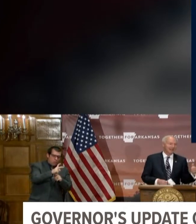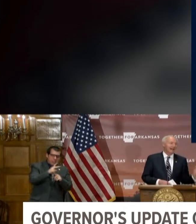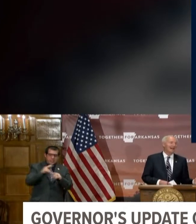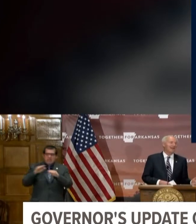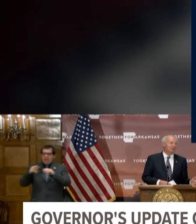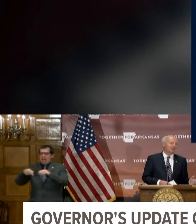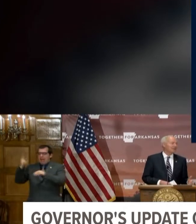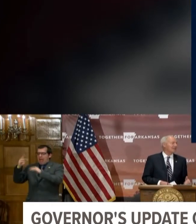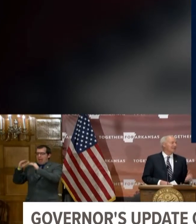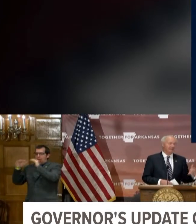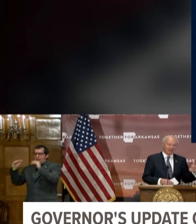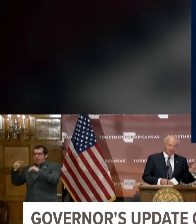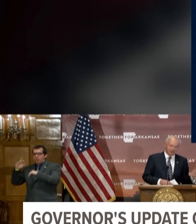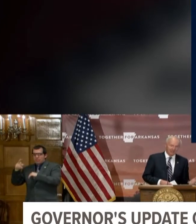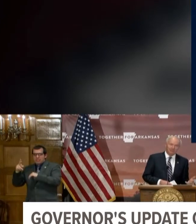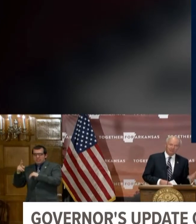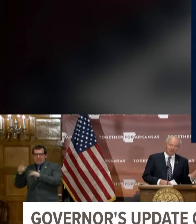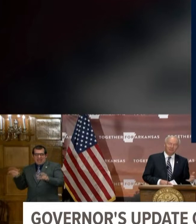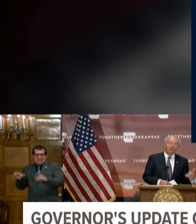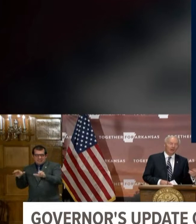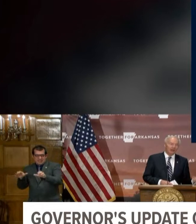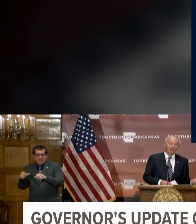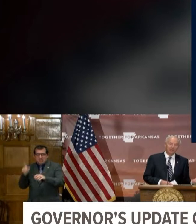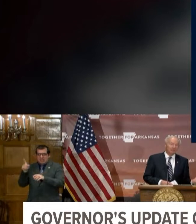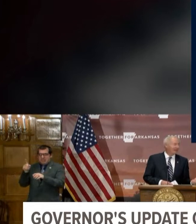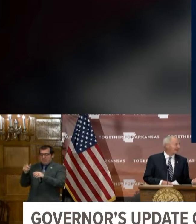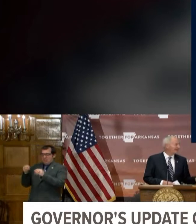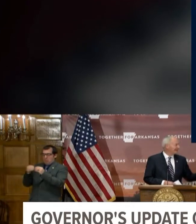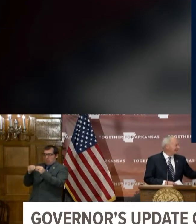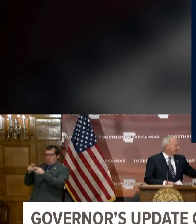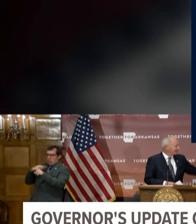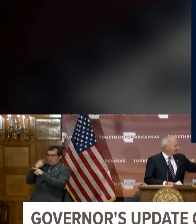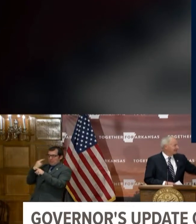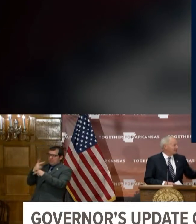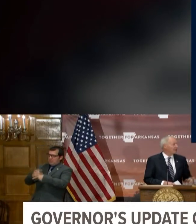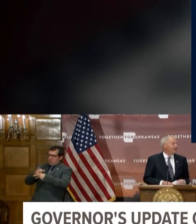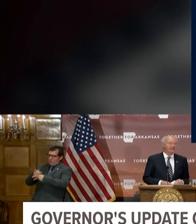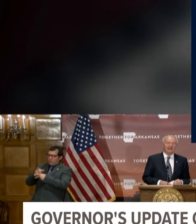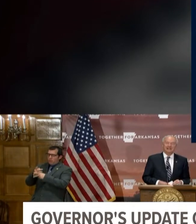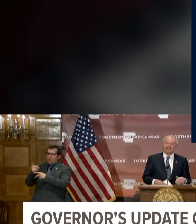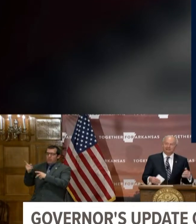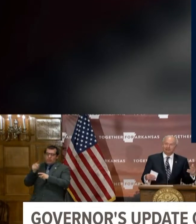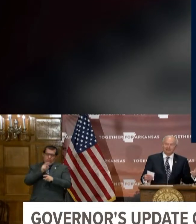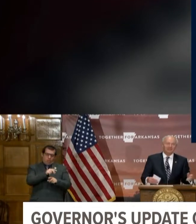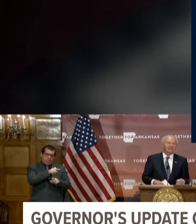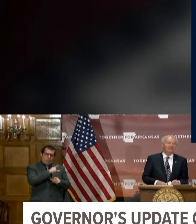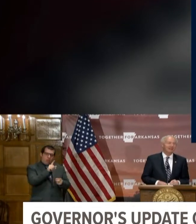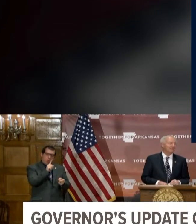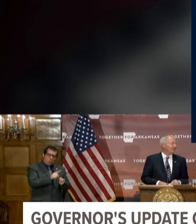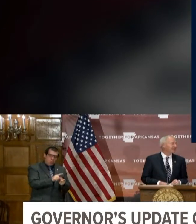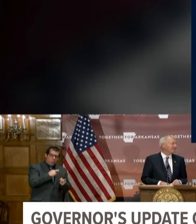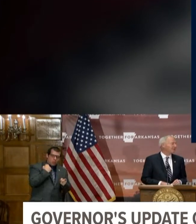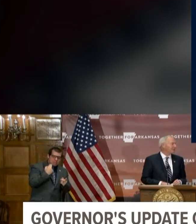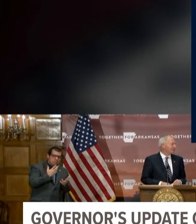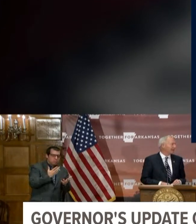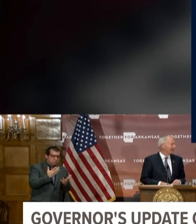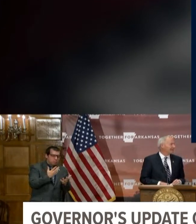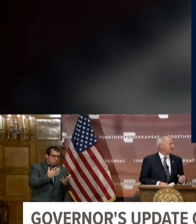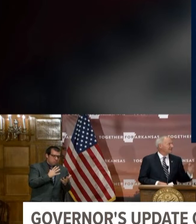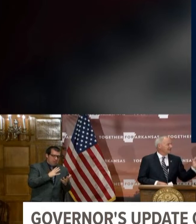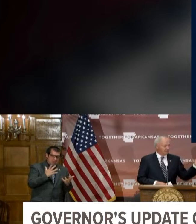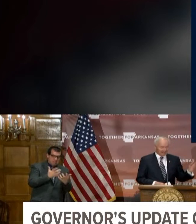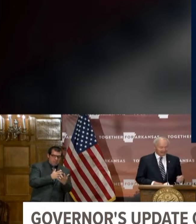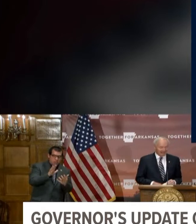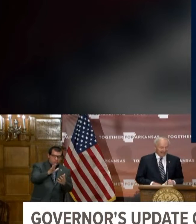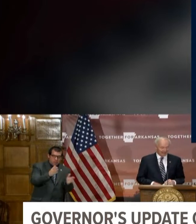consider higher risk that you need to be much more careful about. Look at the low-risk activities and see if that fits in with your